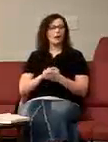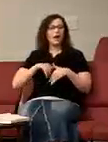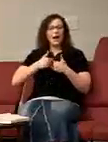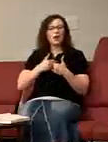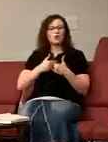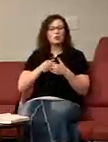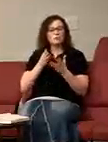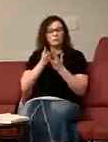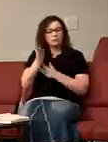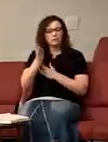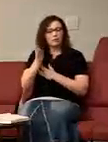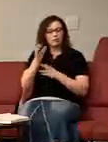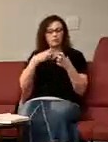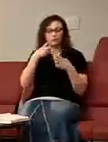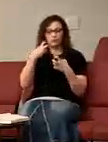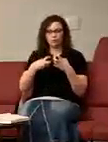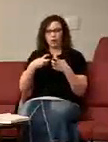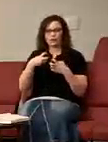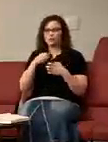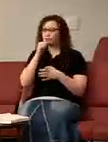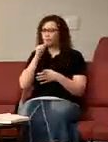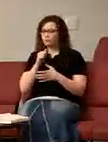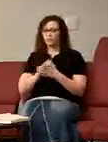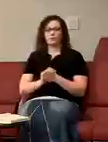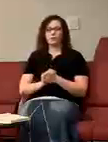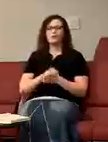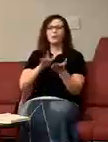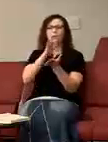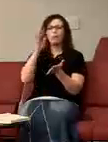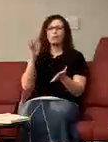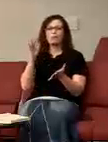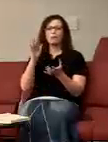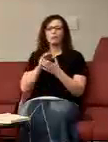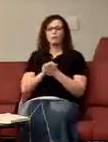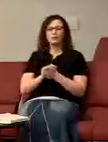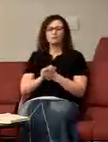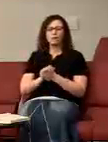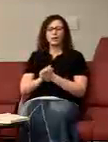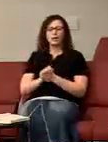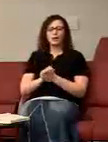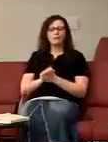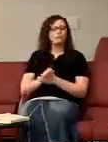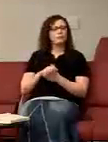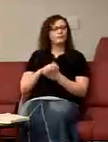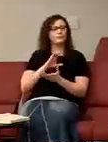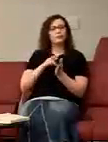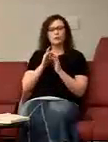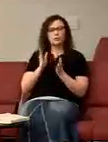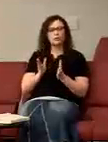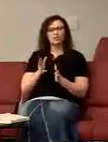struggles is the glory of a Christian. Do we lie? We trust